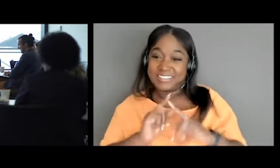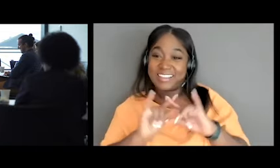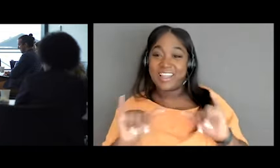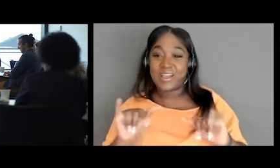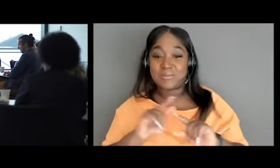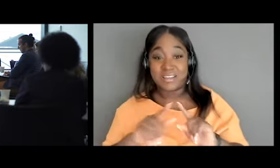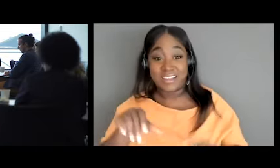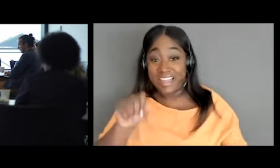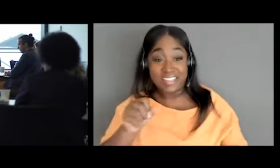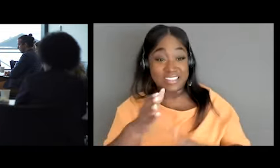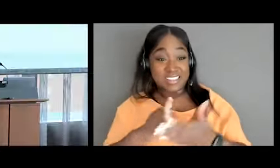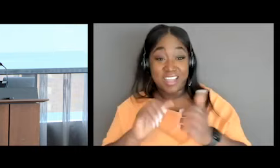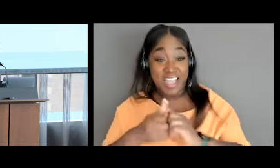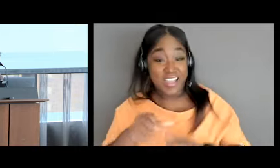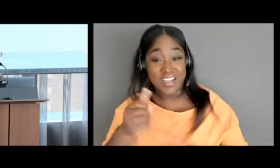All right.